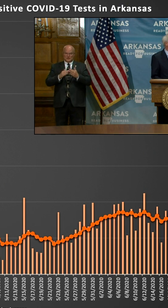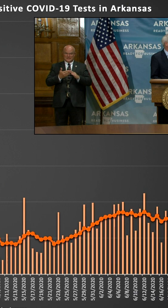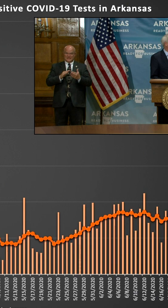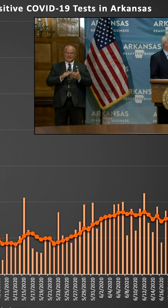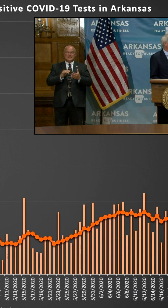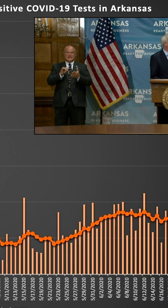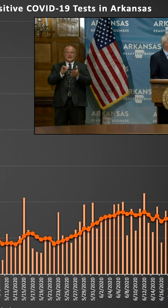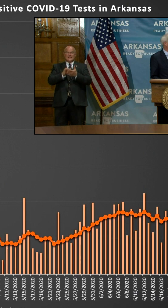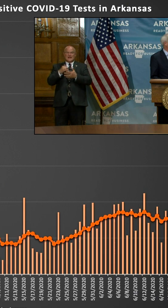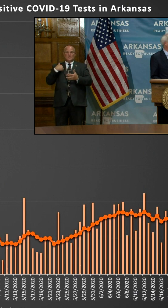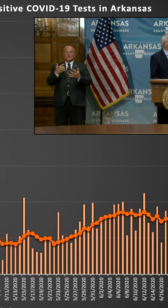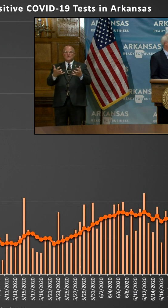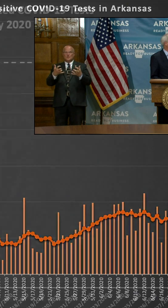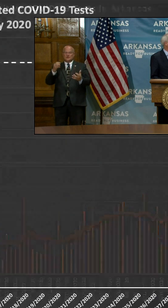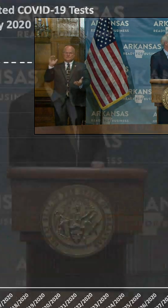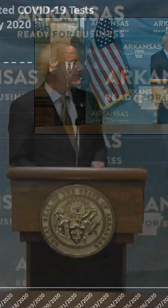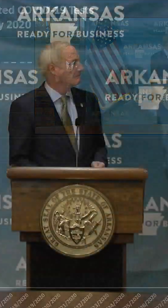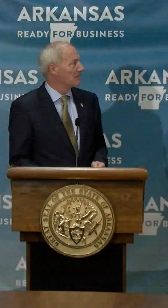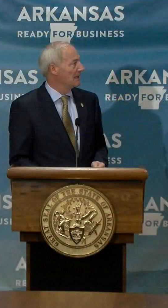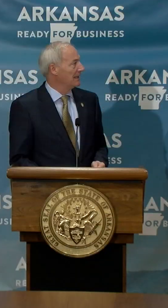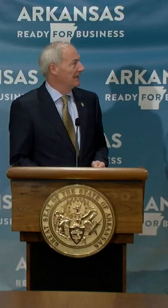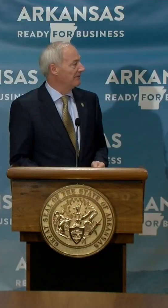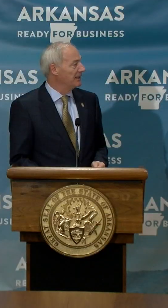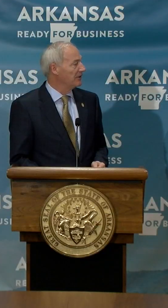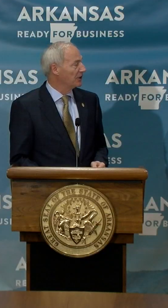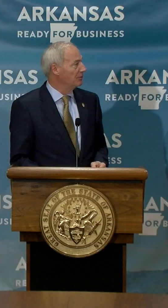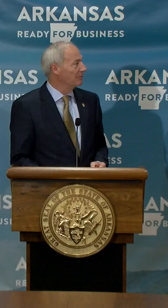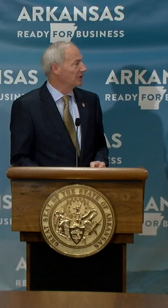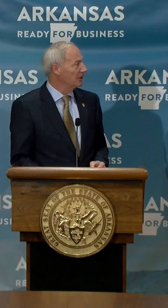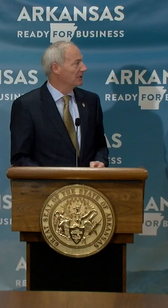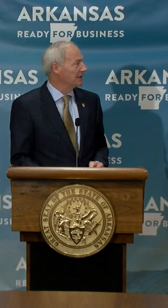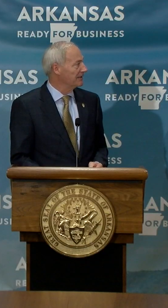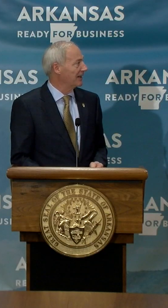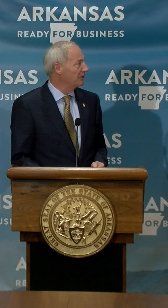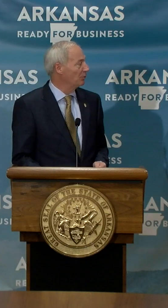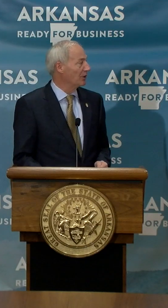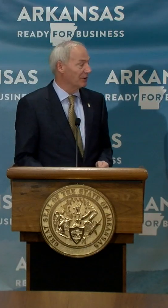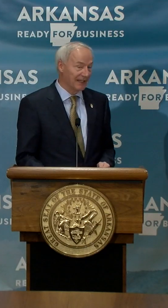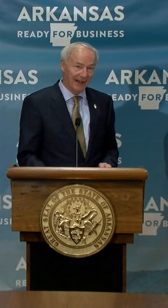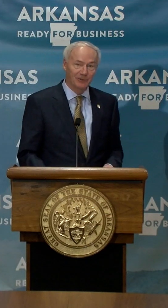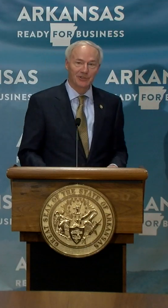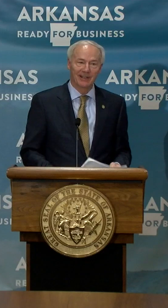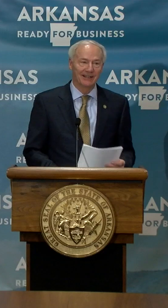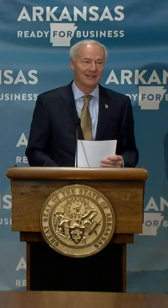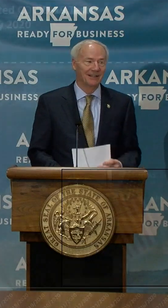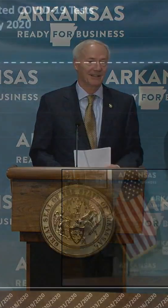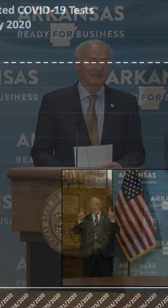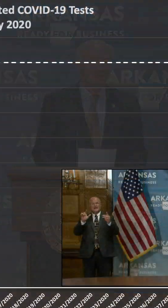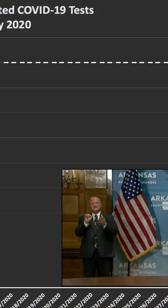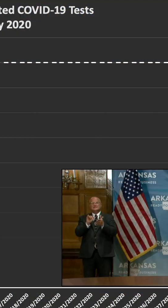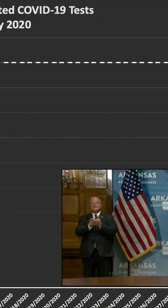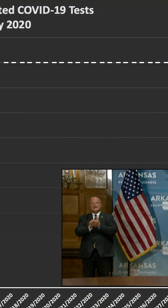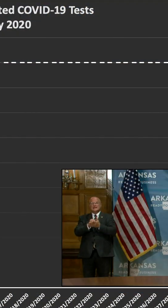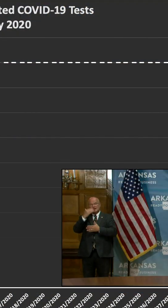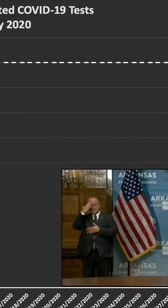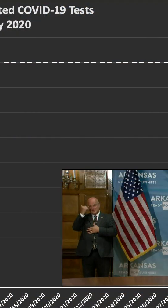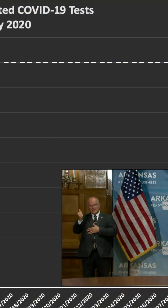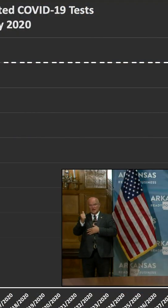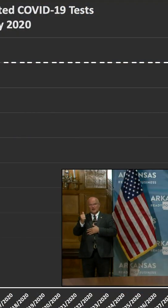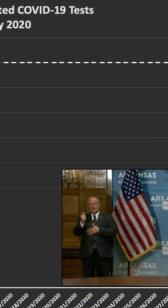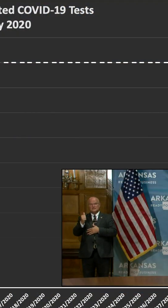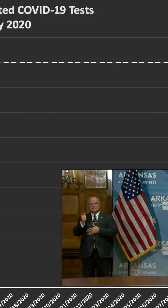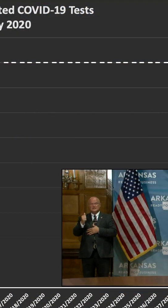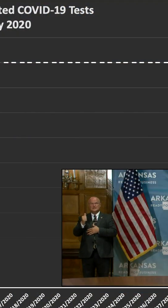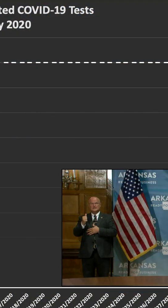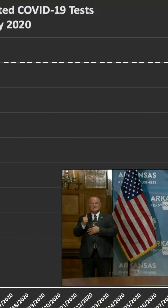community that we want to get that down. And then the cumulative, I do want to announce that because of the